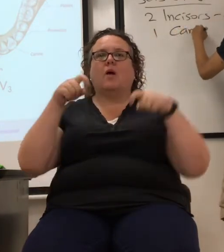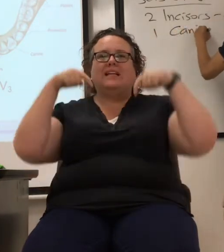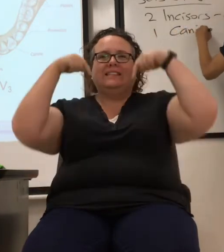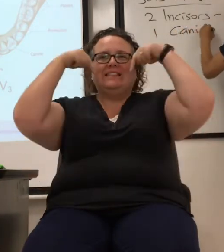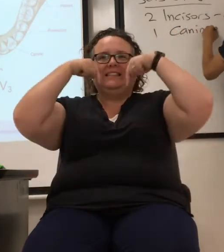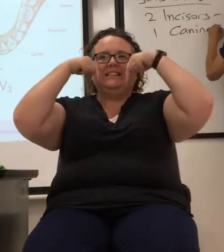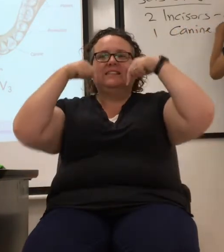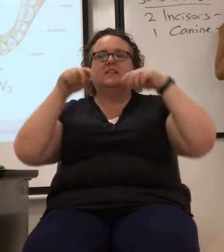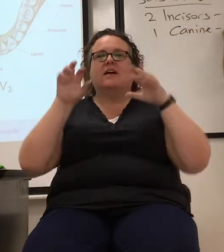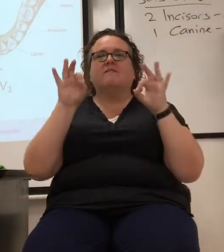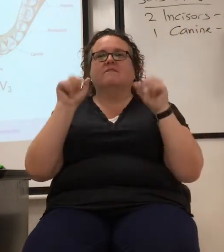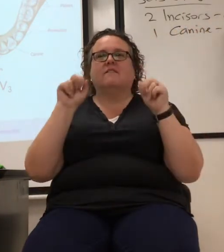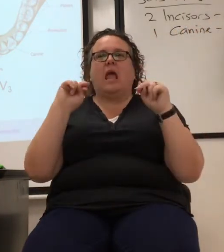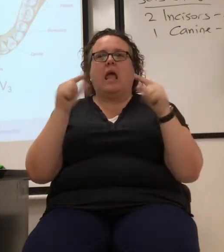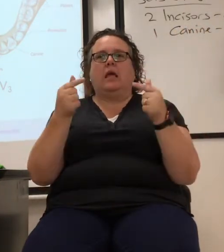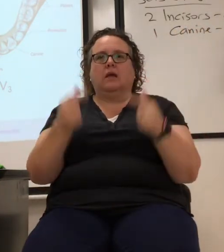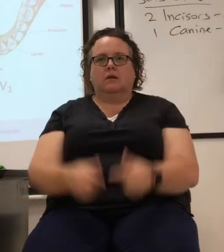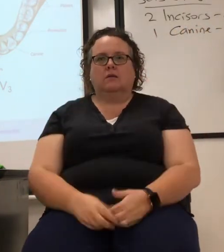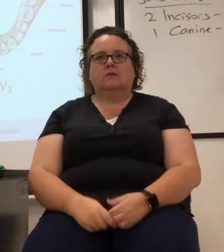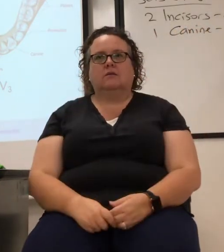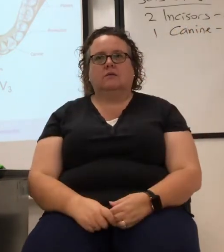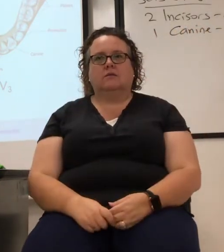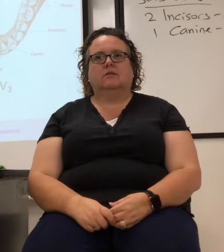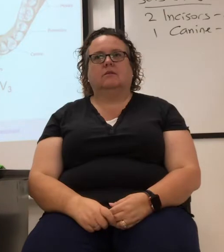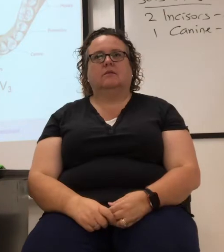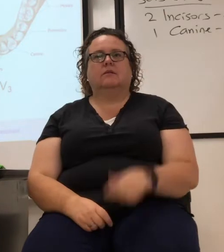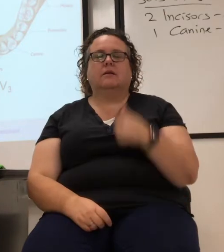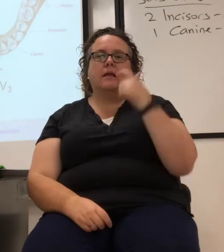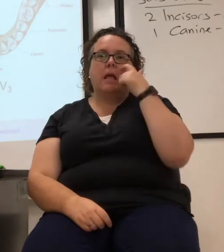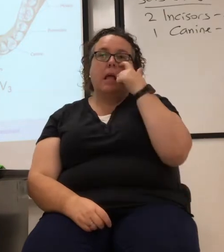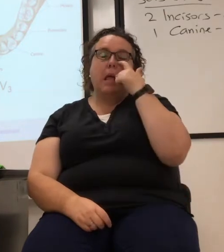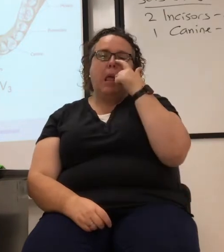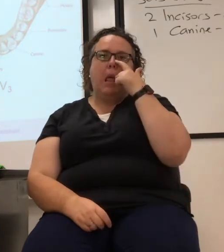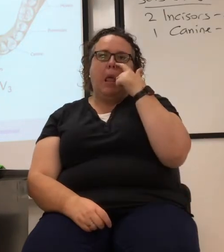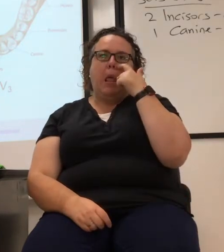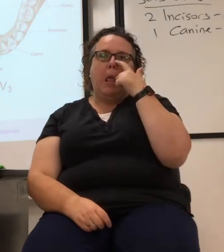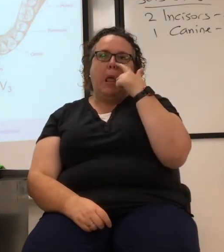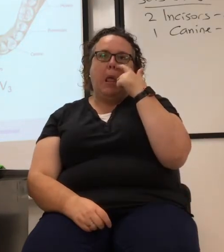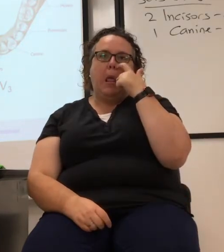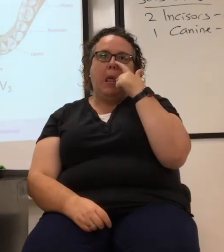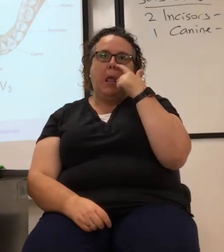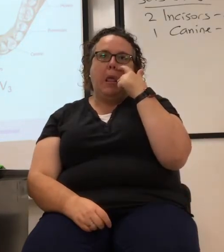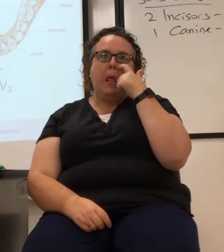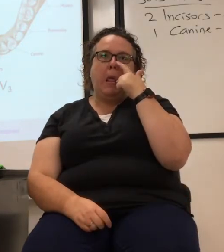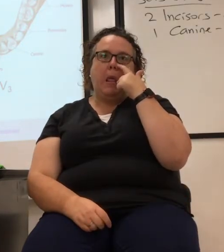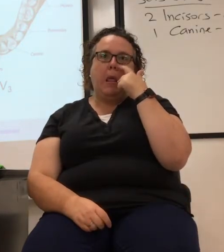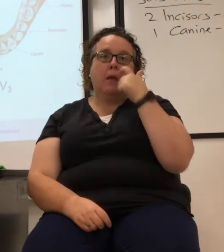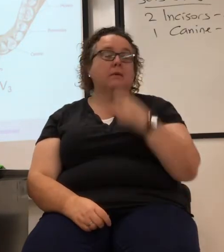cone-shaped.